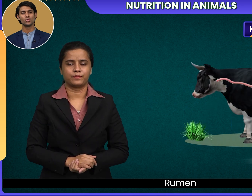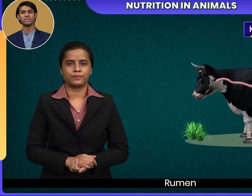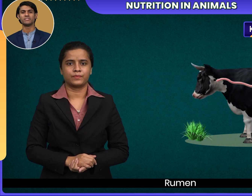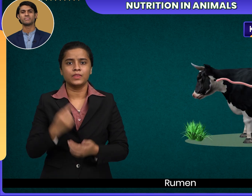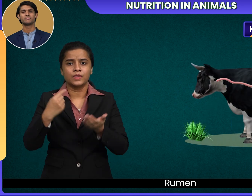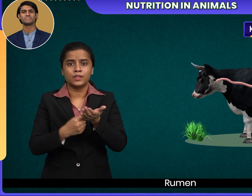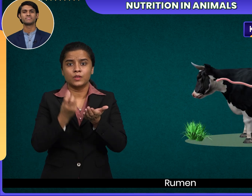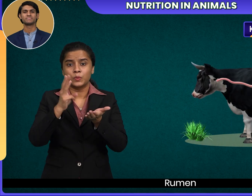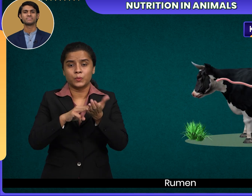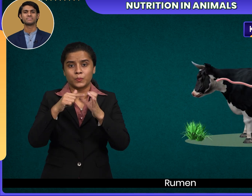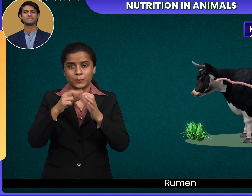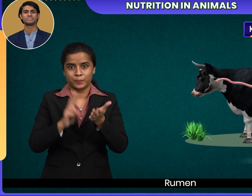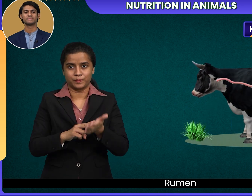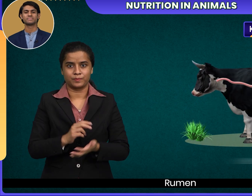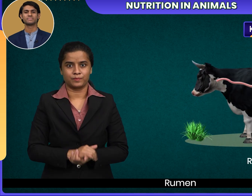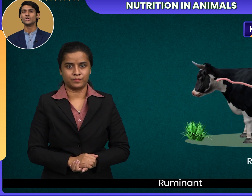rumen,